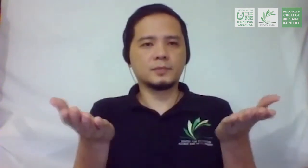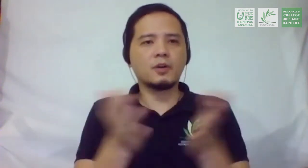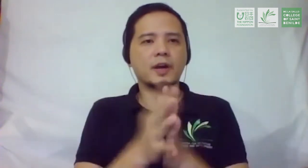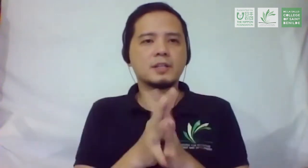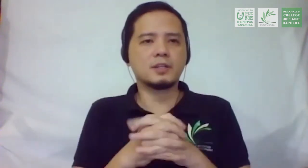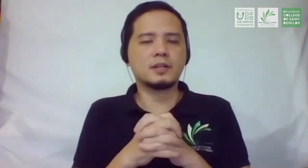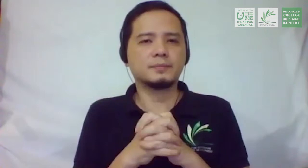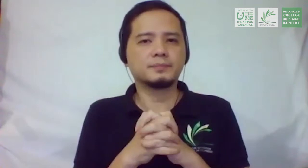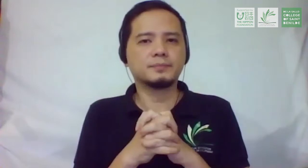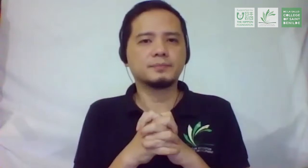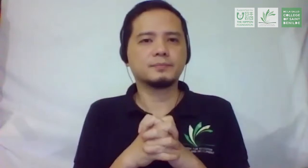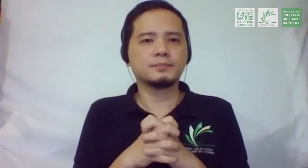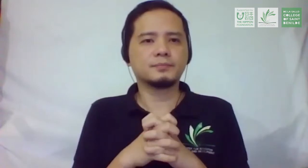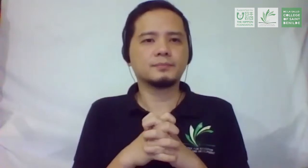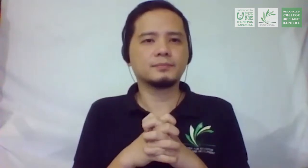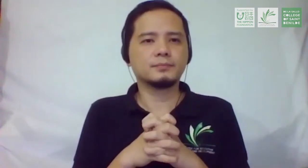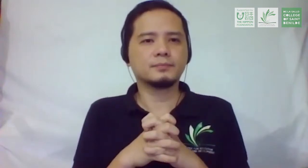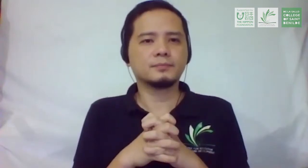Go ahead, sir.